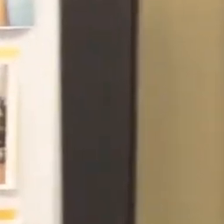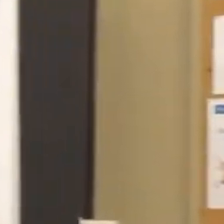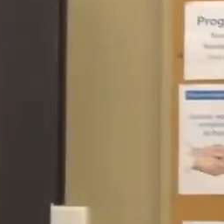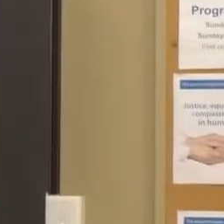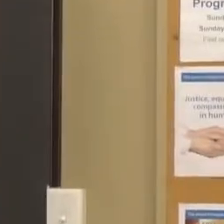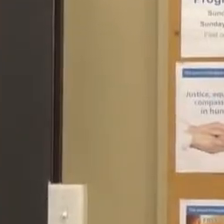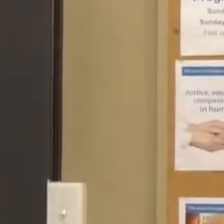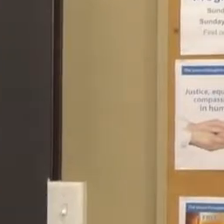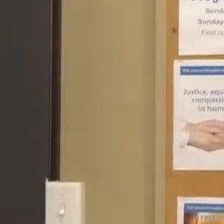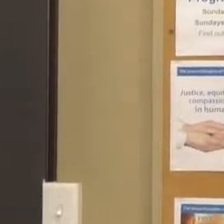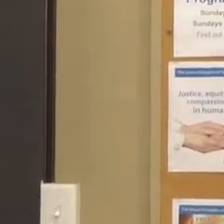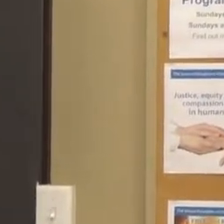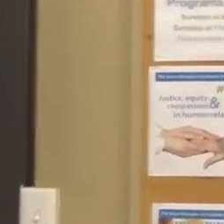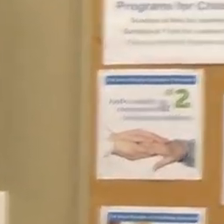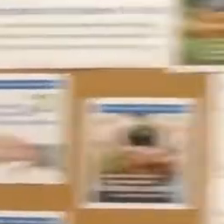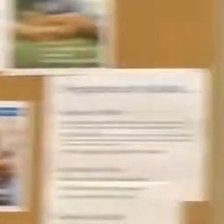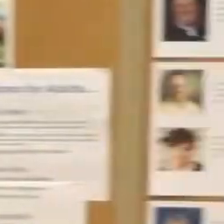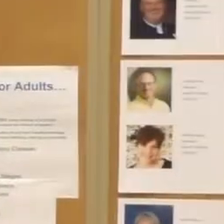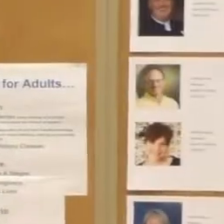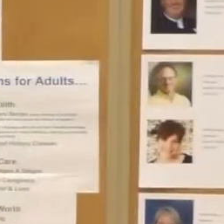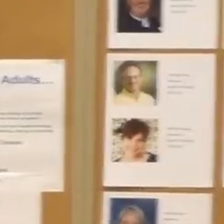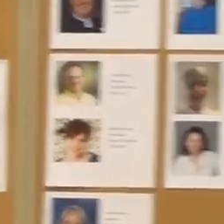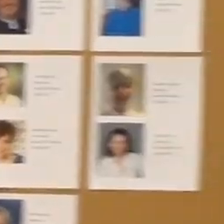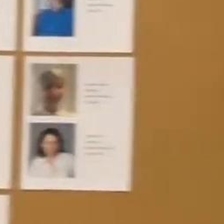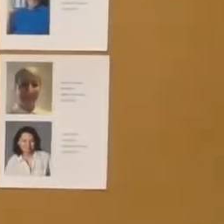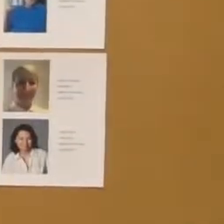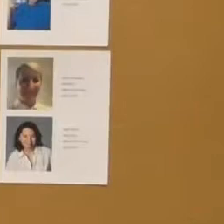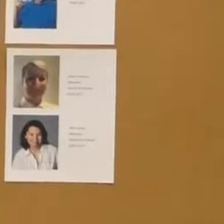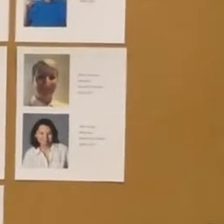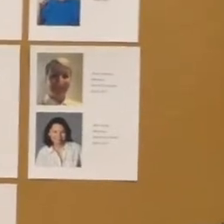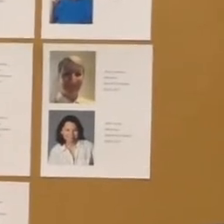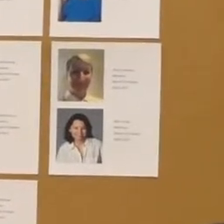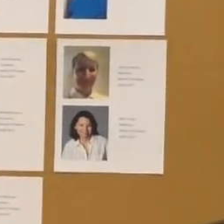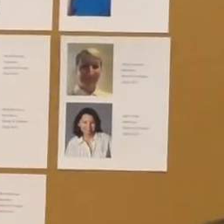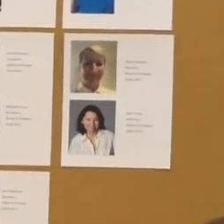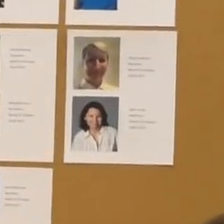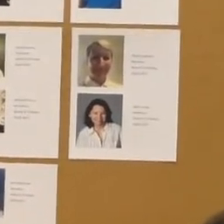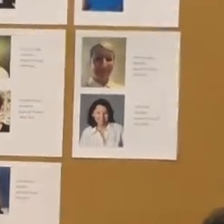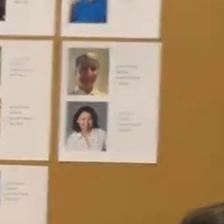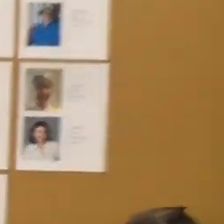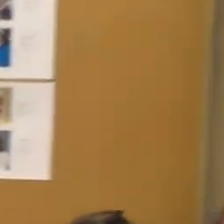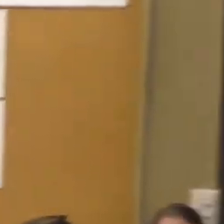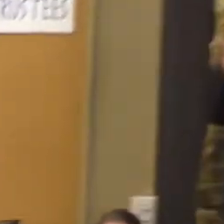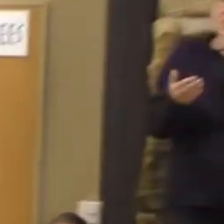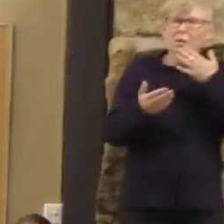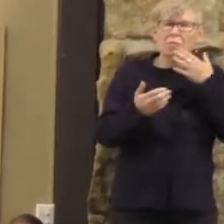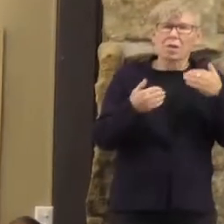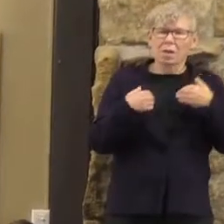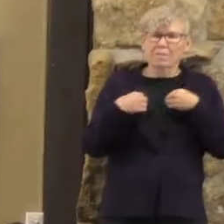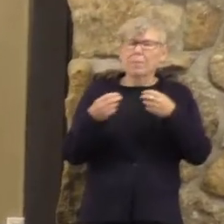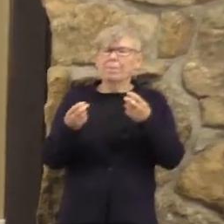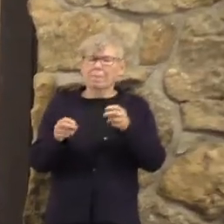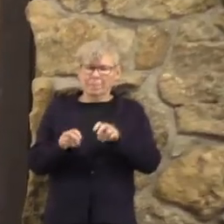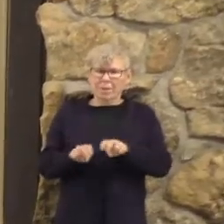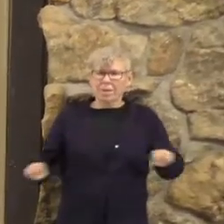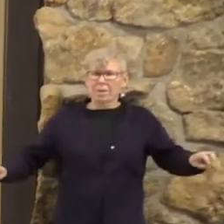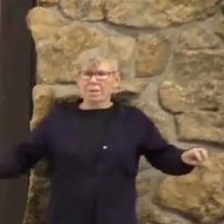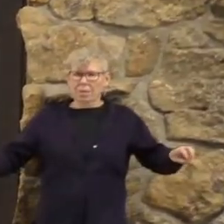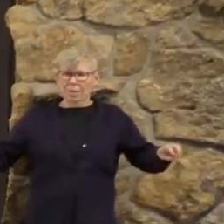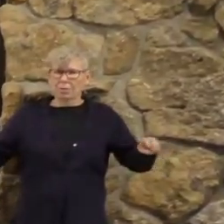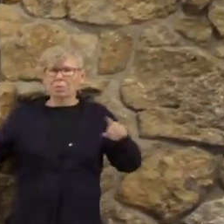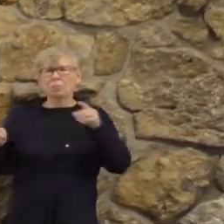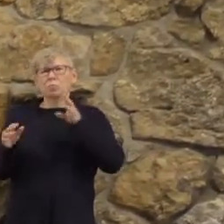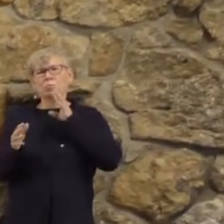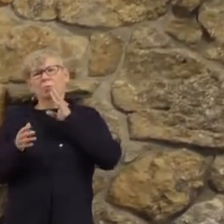As a provider, I just appreciate the fact that there's a panel to talk about this. I appreciate that